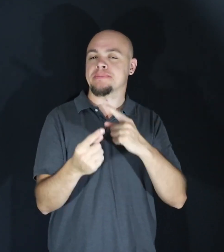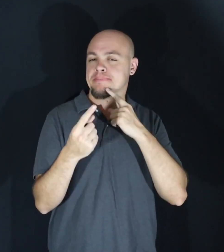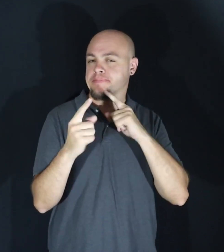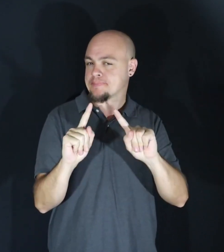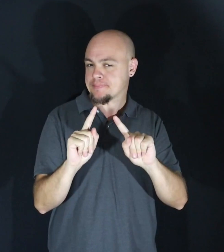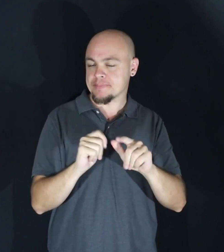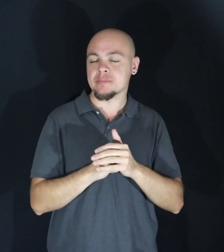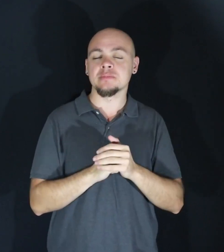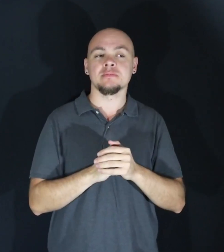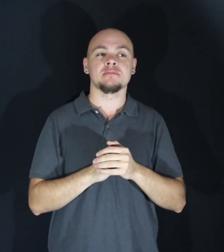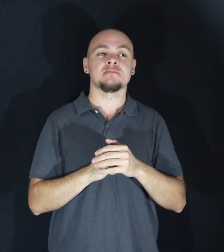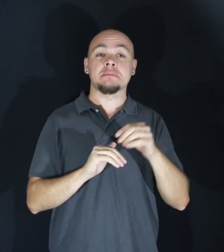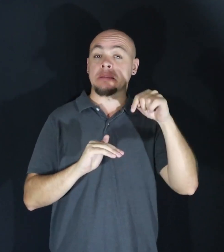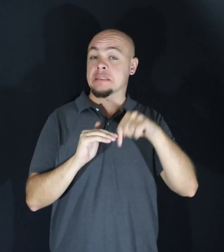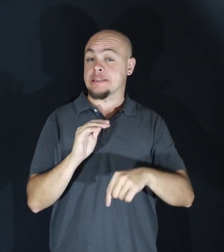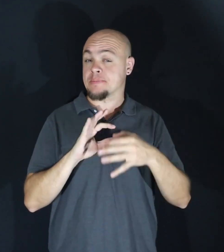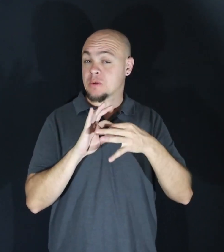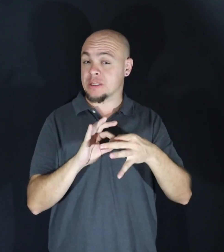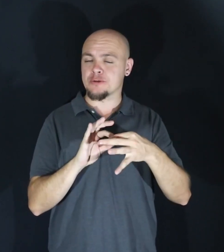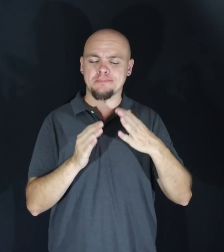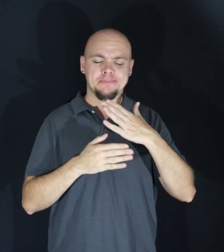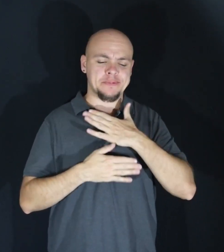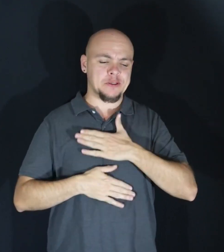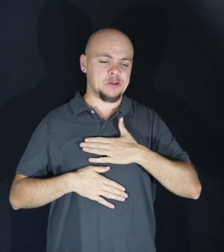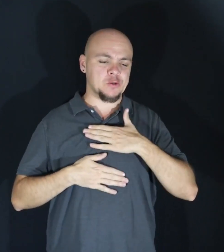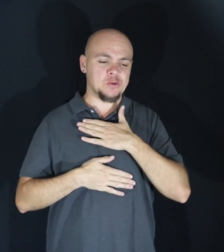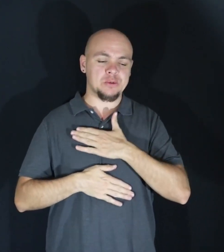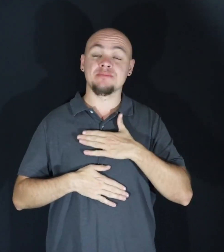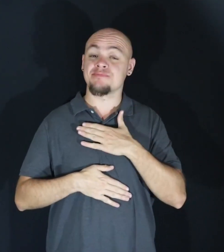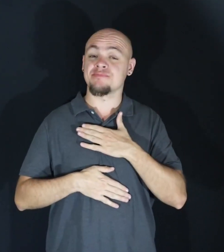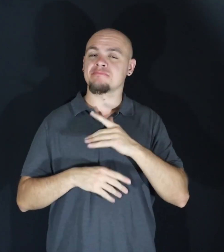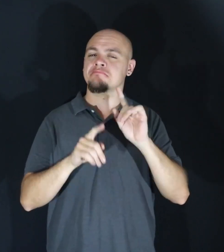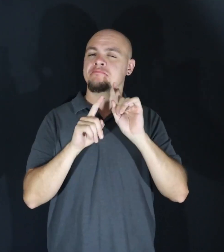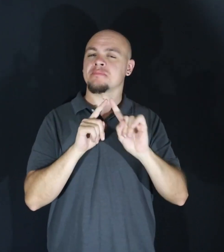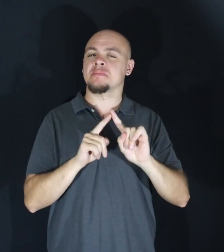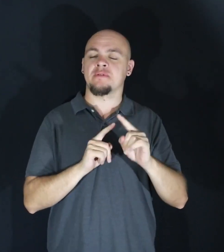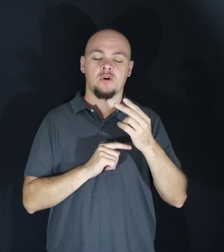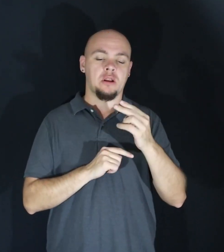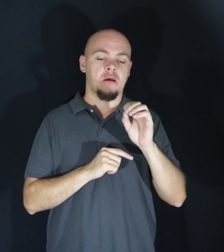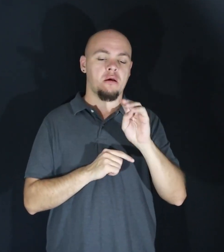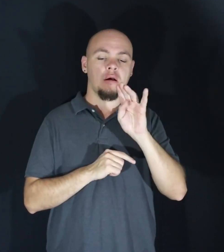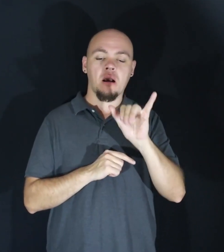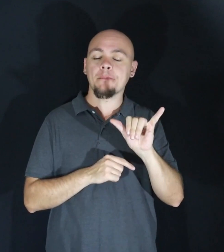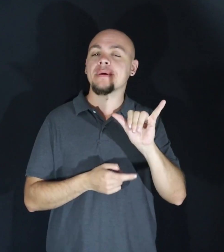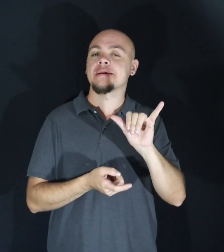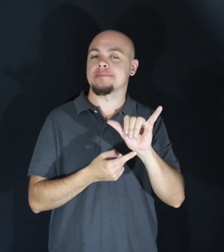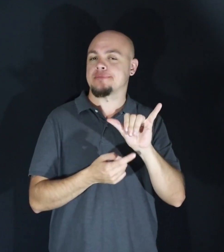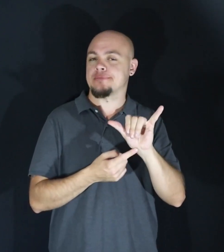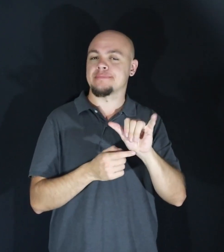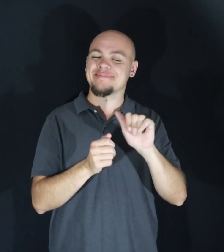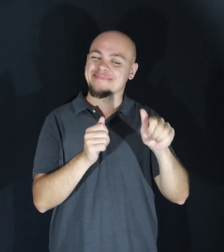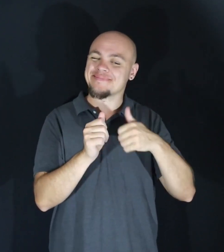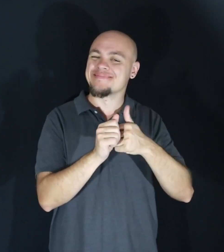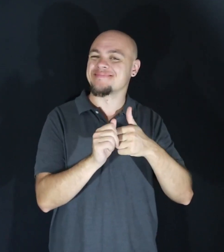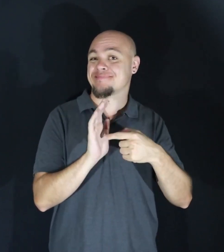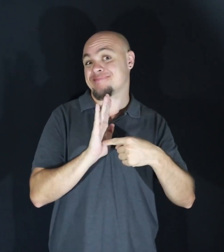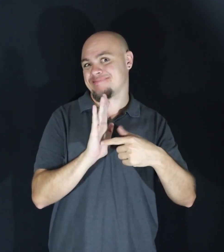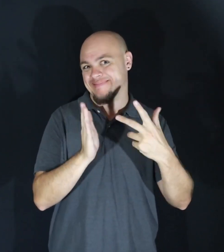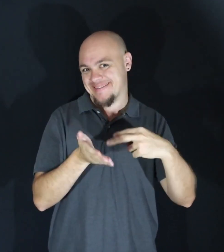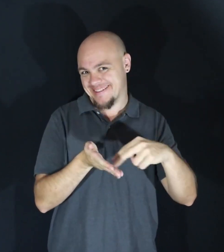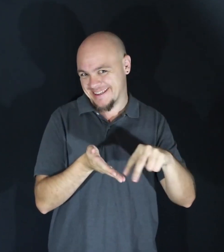deep relationships, and pursue hobbies like dancing.